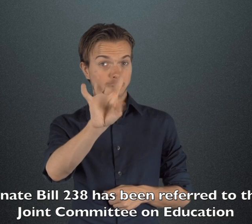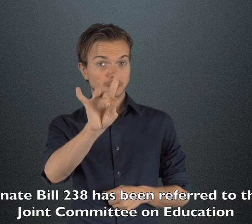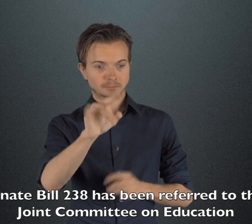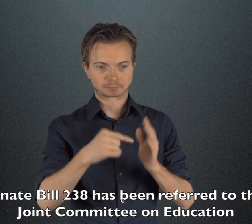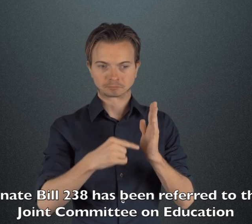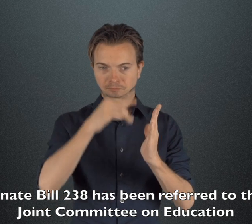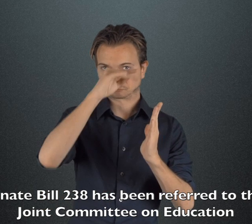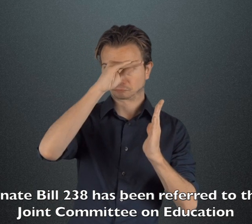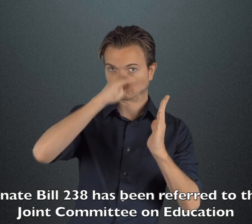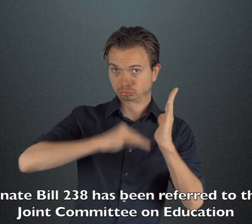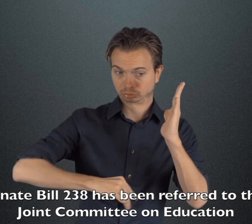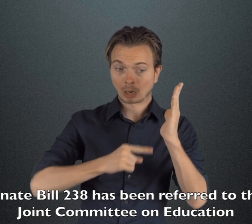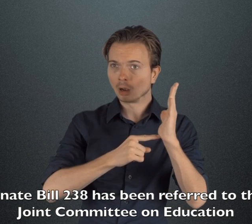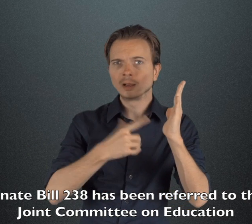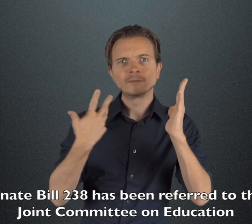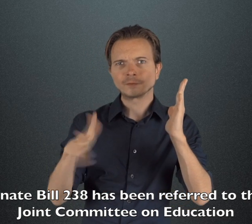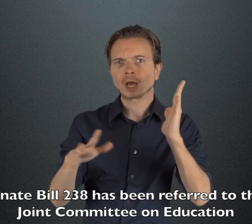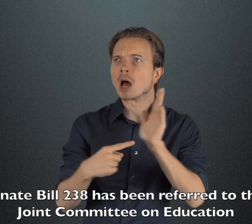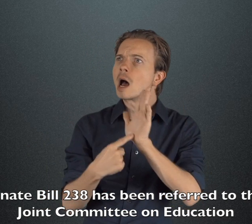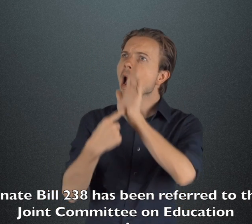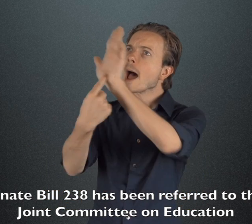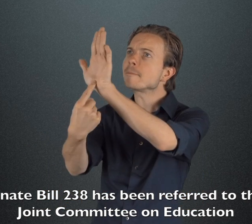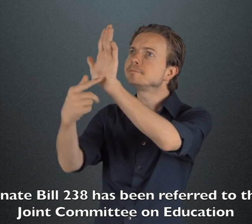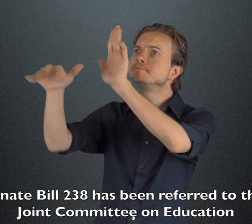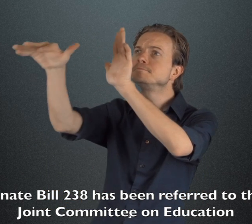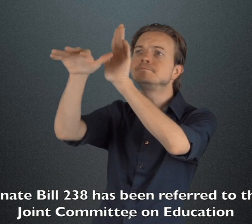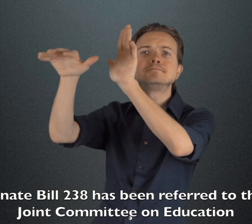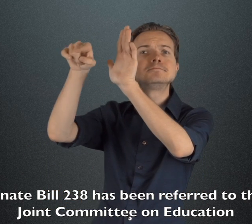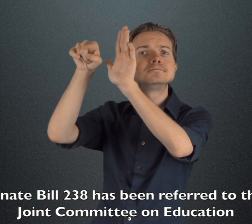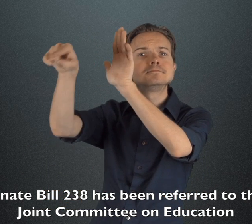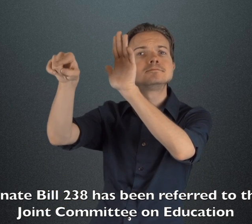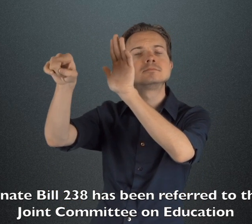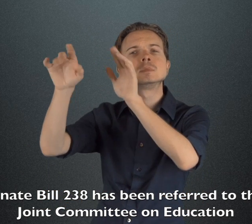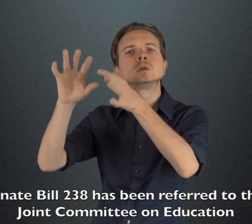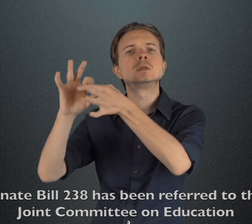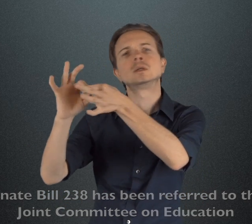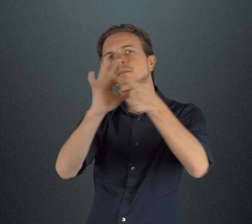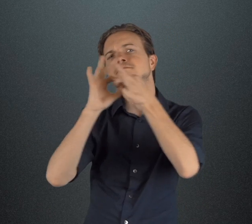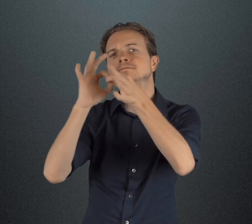Senate Bill 238 has been referred to the Joint Committee on Education.